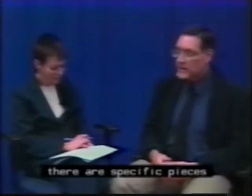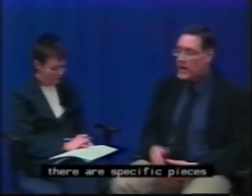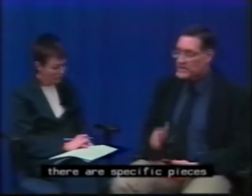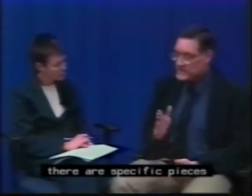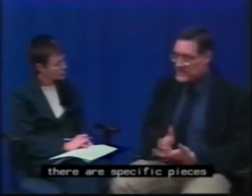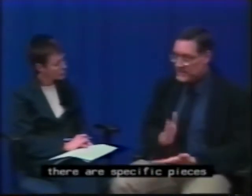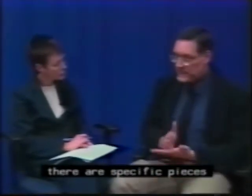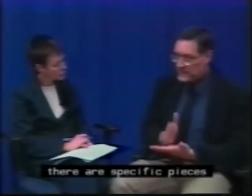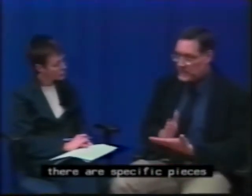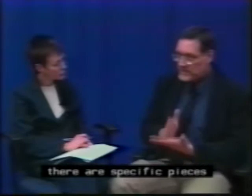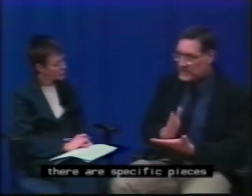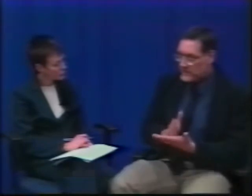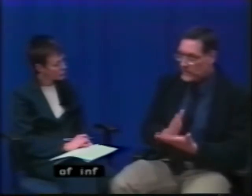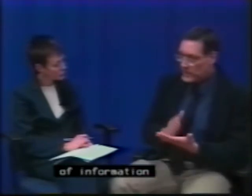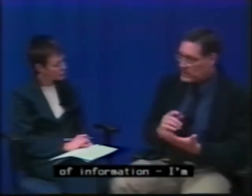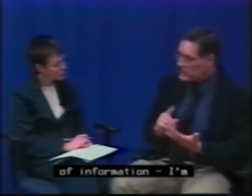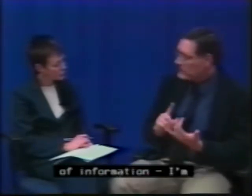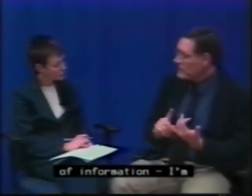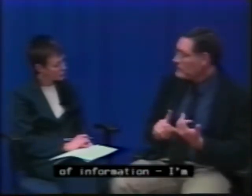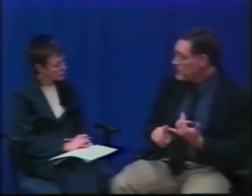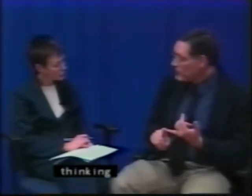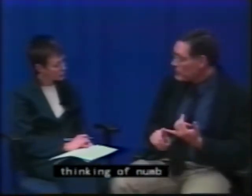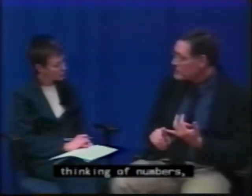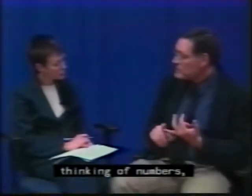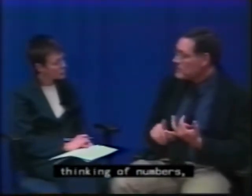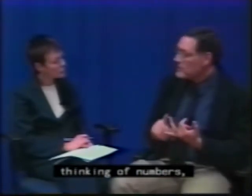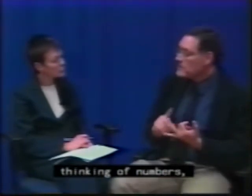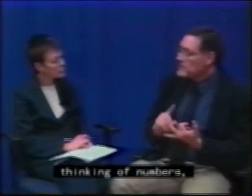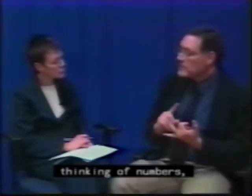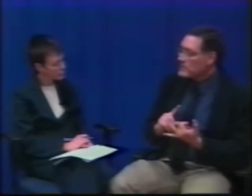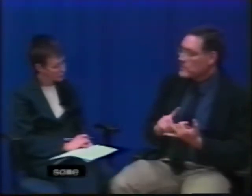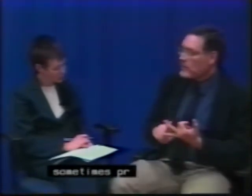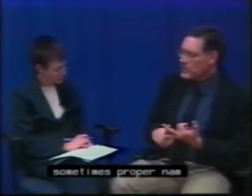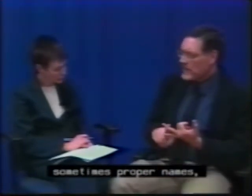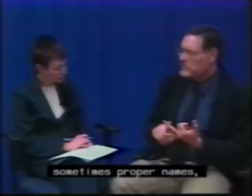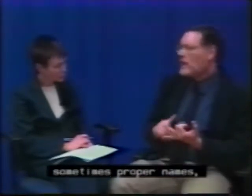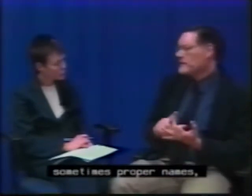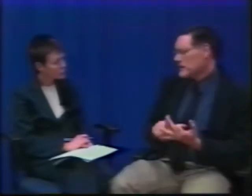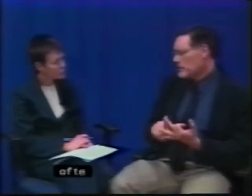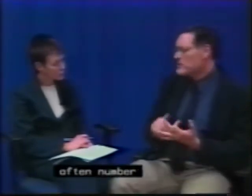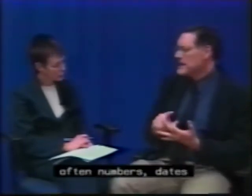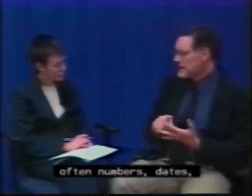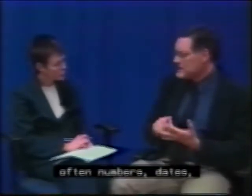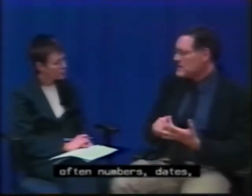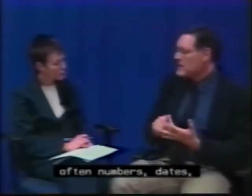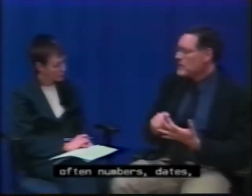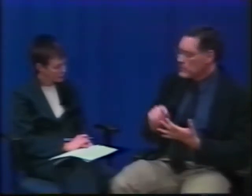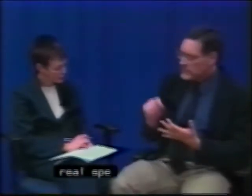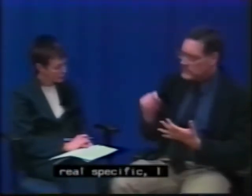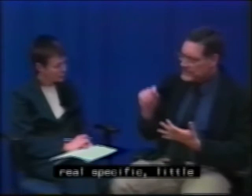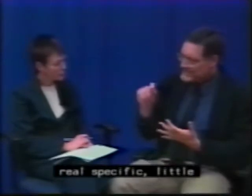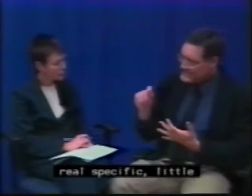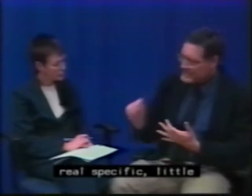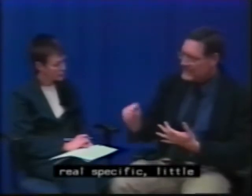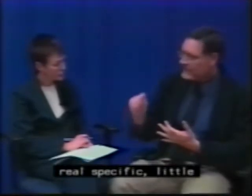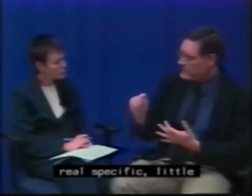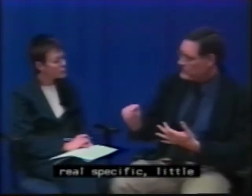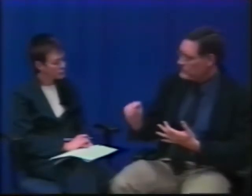are specific pieces of information. I'm thinking of numbers, sometimes proper names, often numbers, dates, real specific